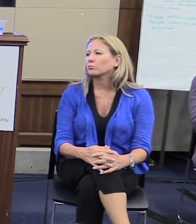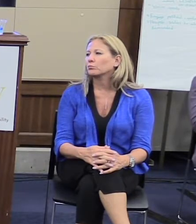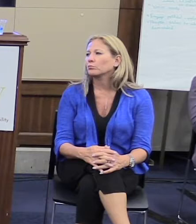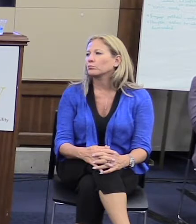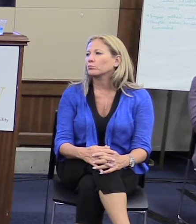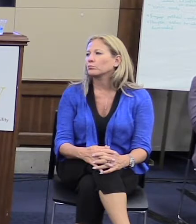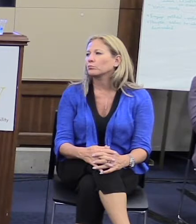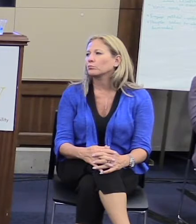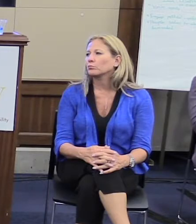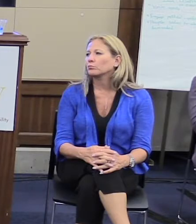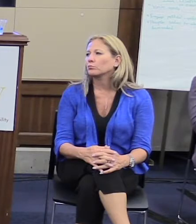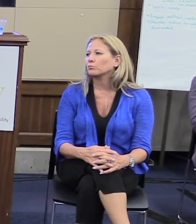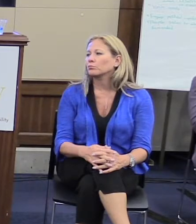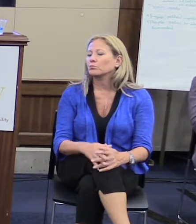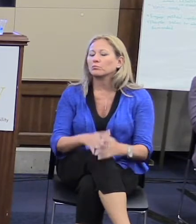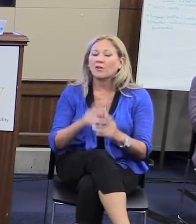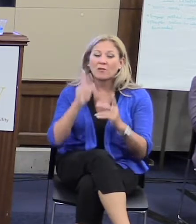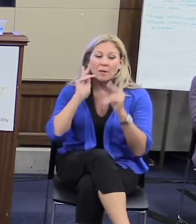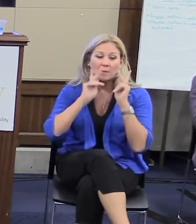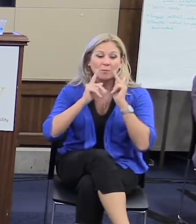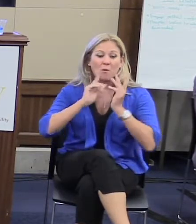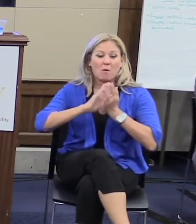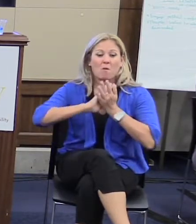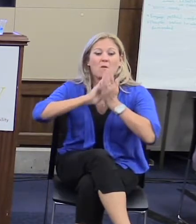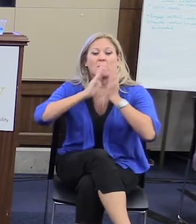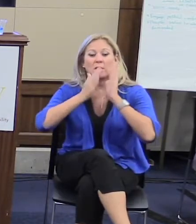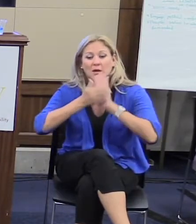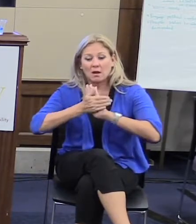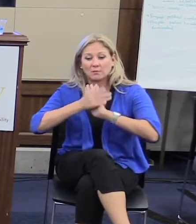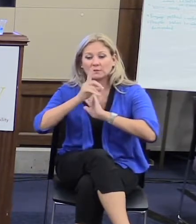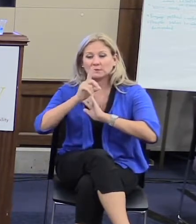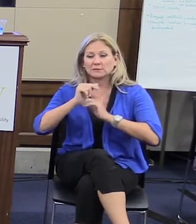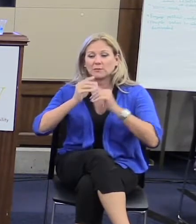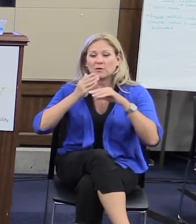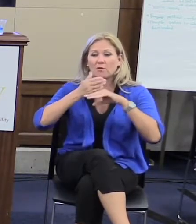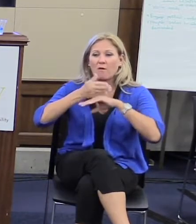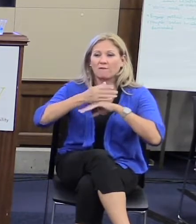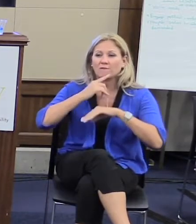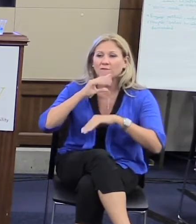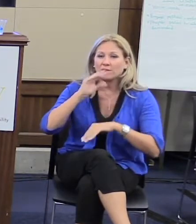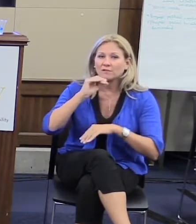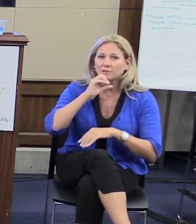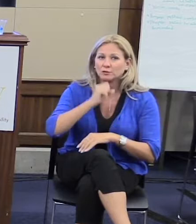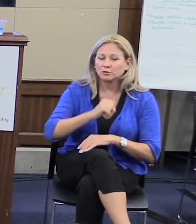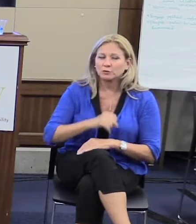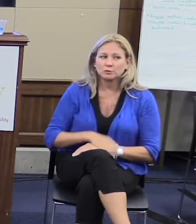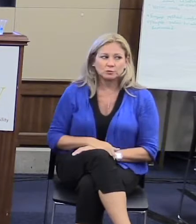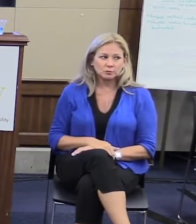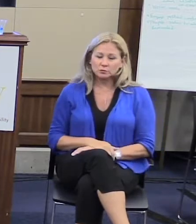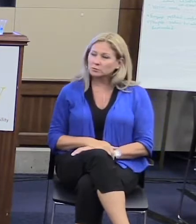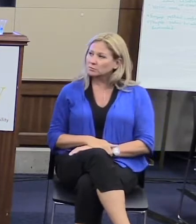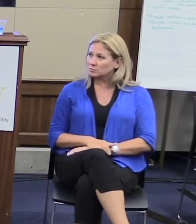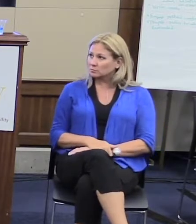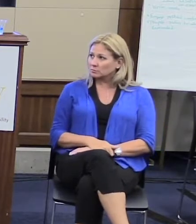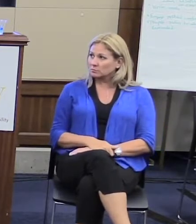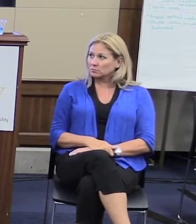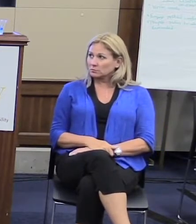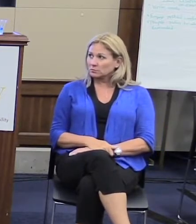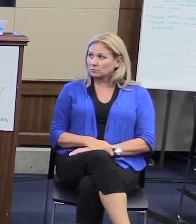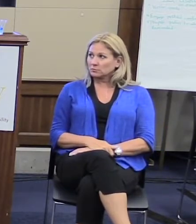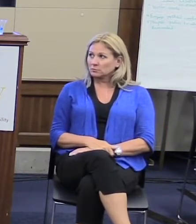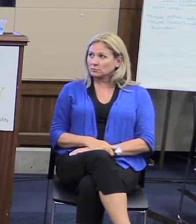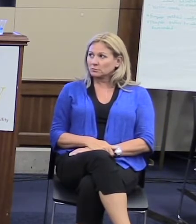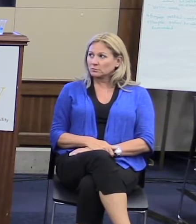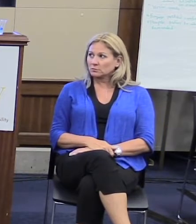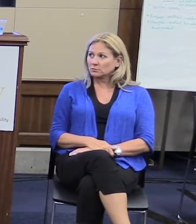people who become disabled over 50. It's such an incredible, and I'm putting myself in this